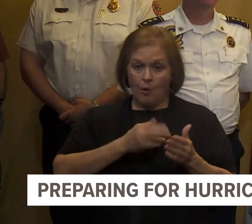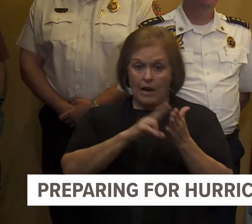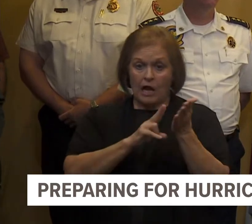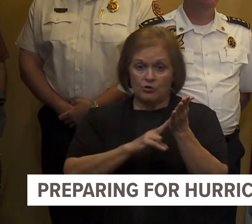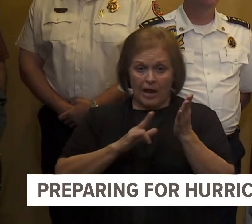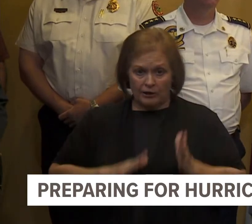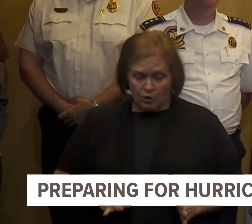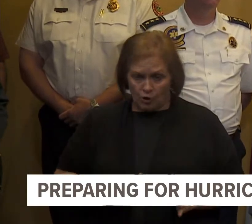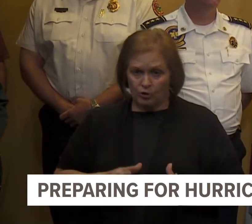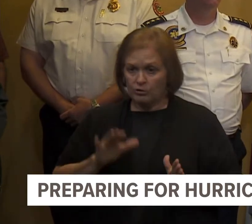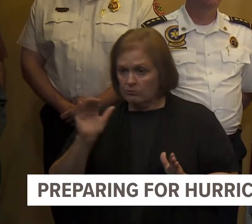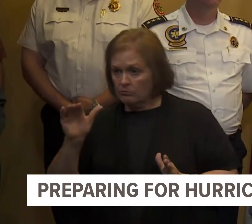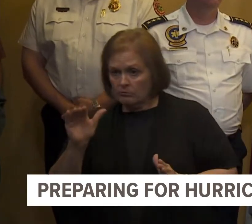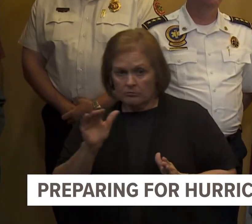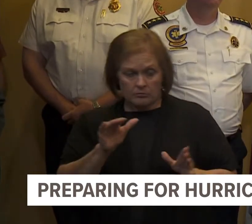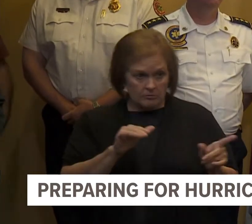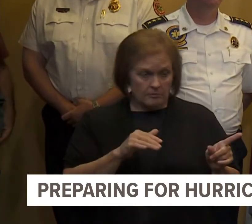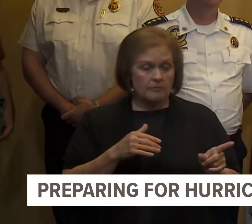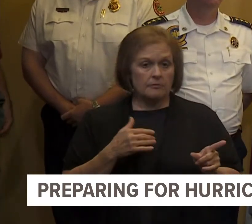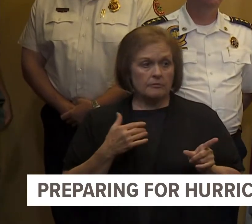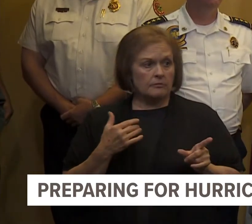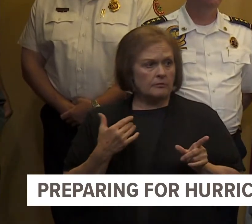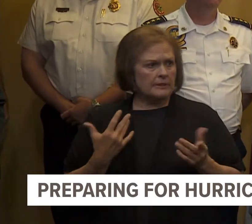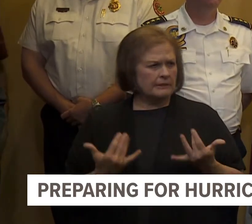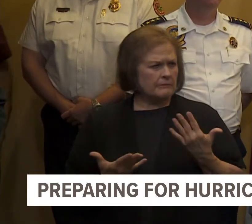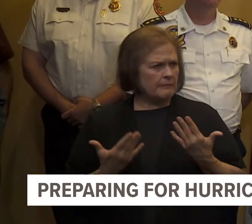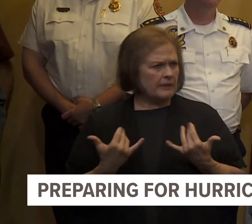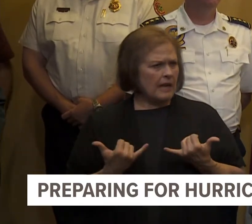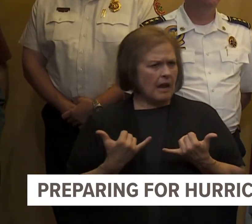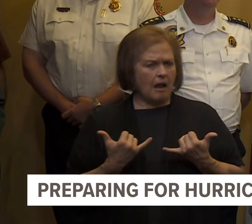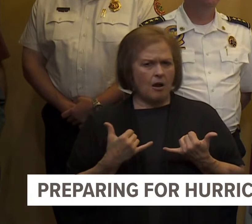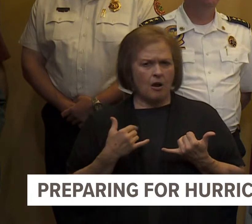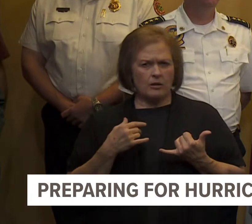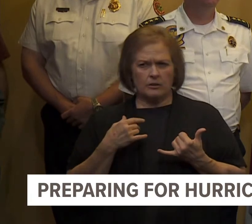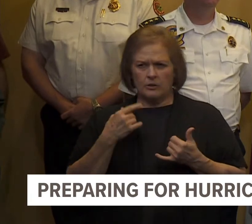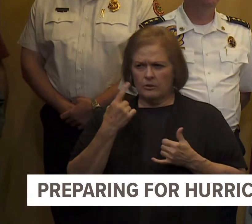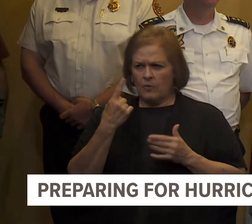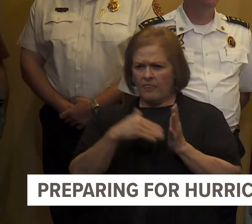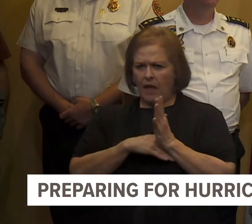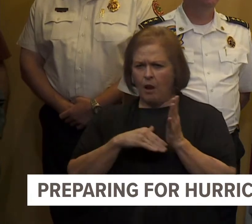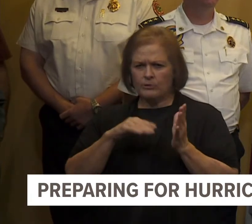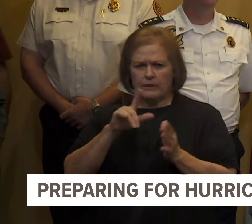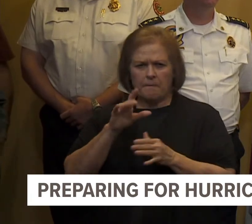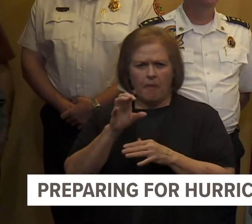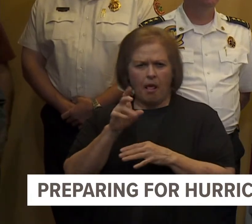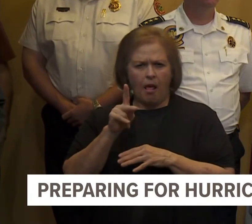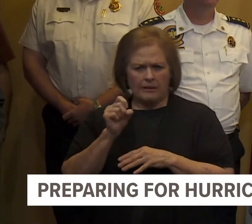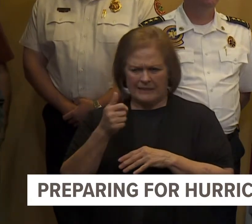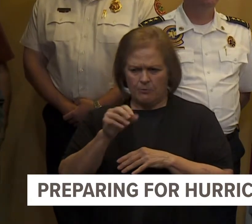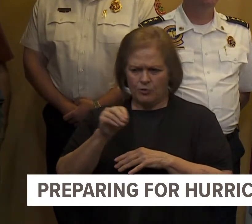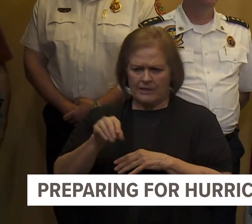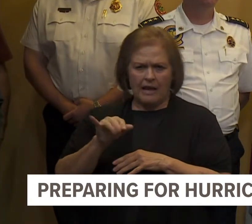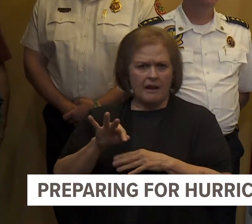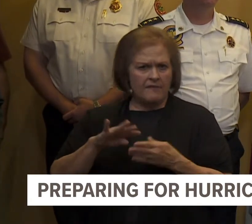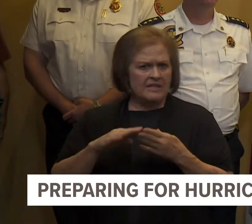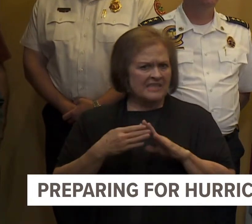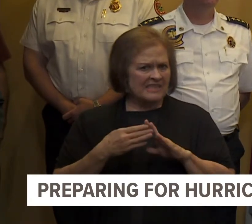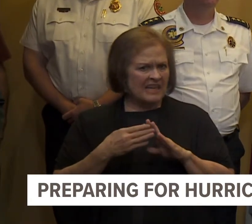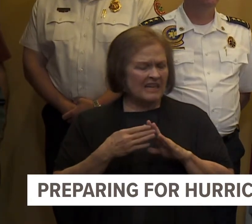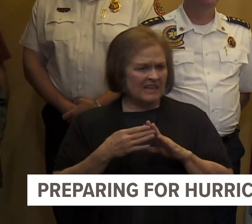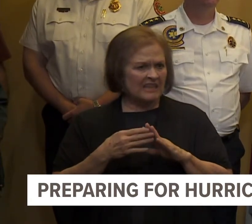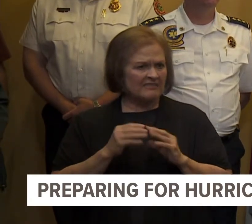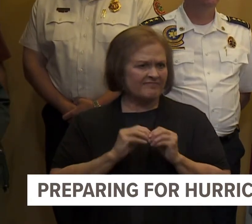housekeeping. At this time, the city, we're probably 1,000 blocks or more. 10% of the city is under